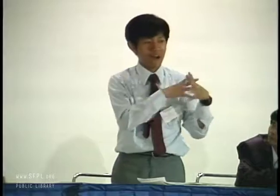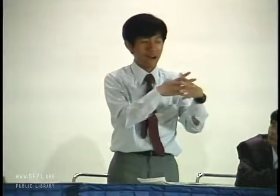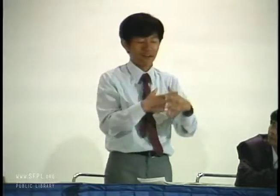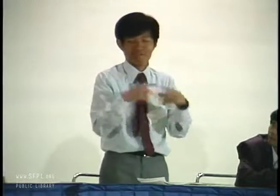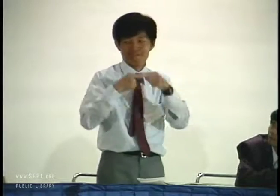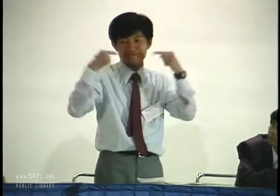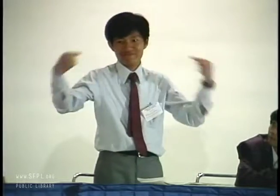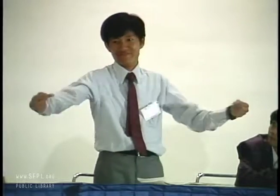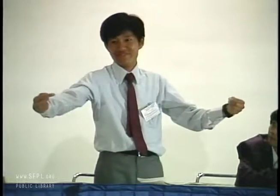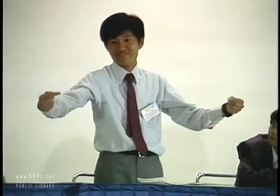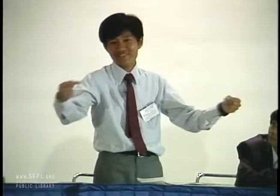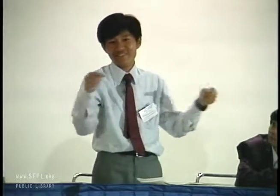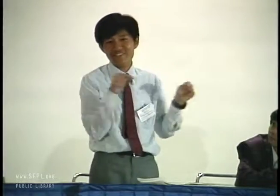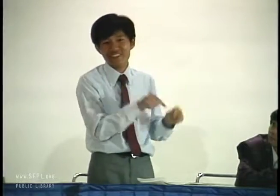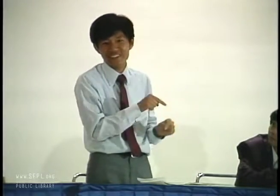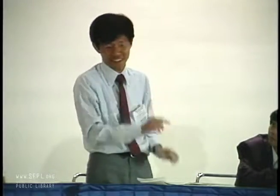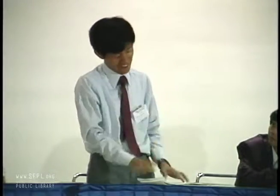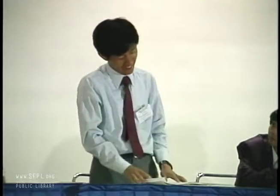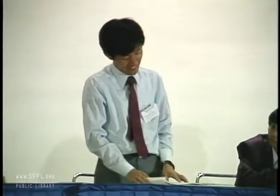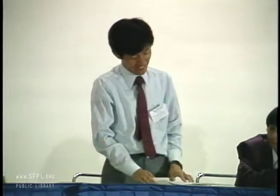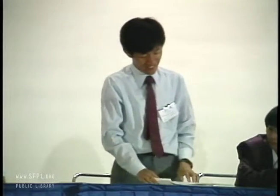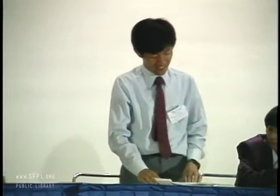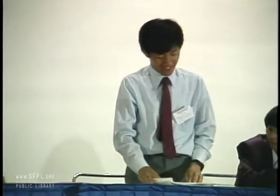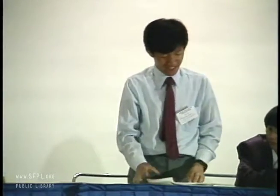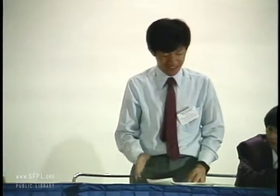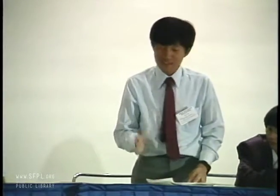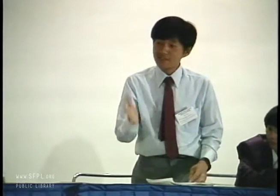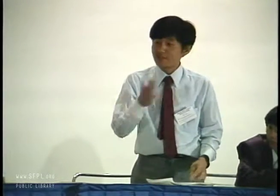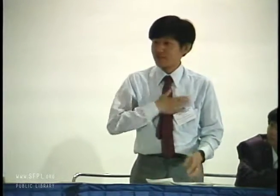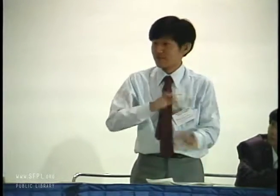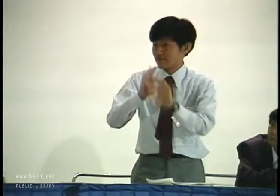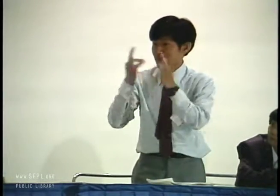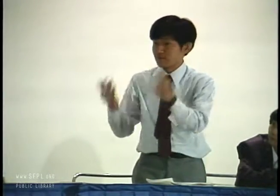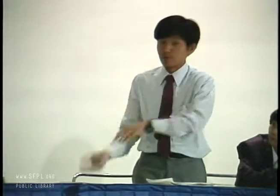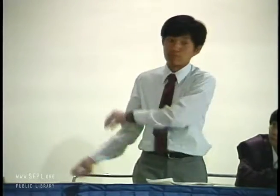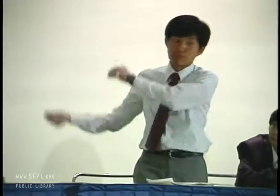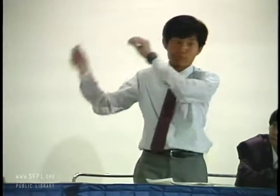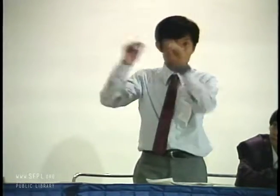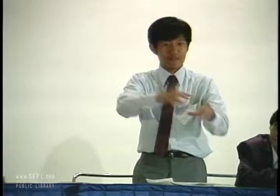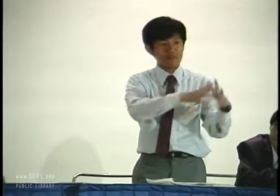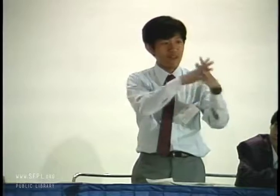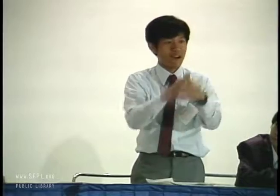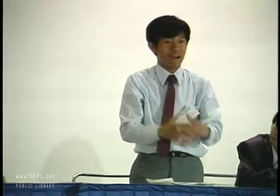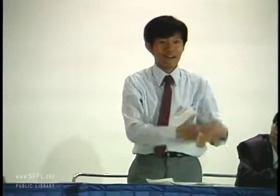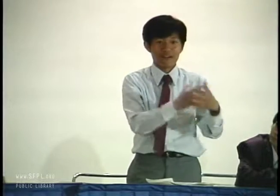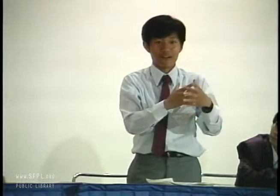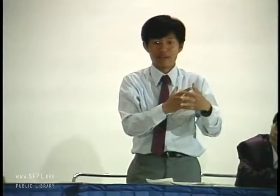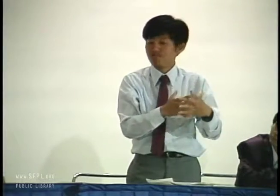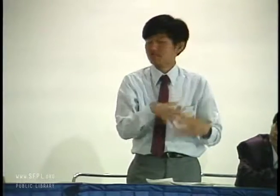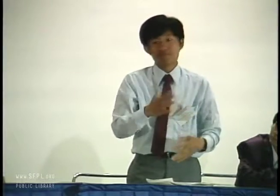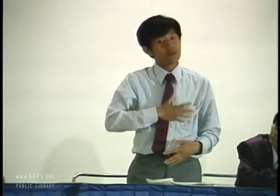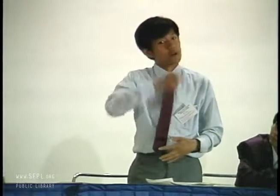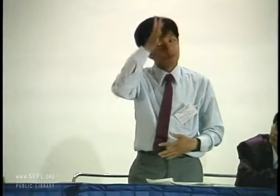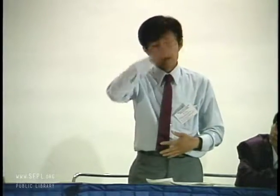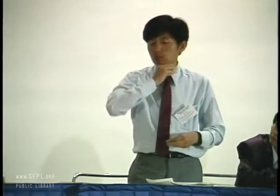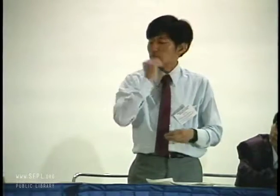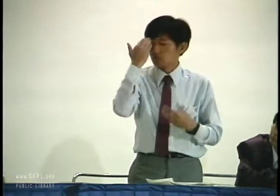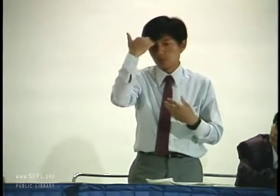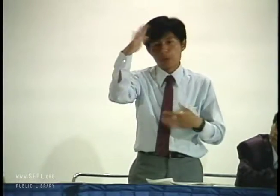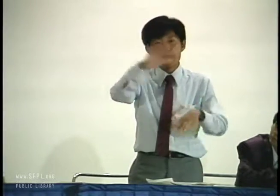it's a completely different experience here in America, a distinctly different experience. When my family moved here,